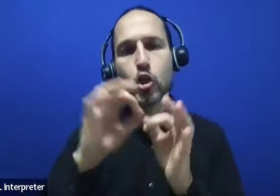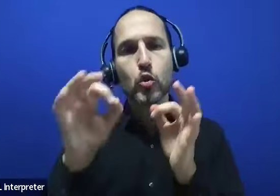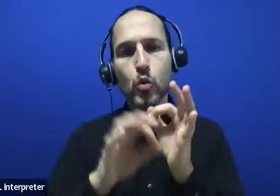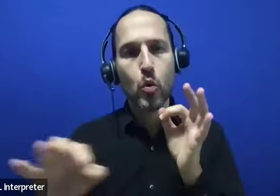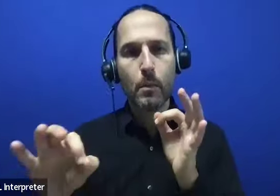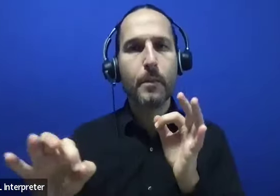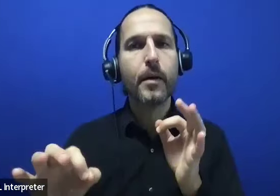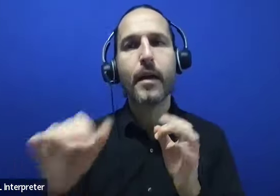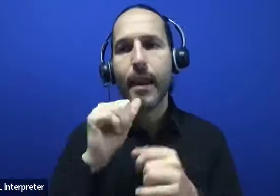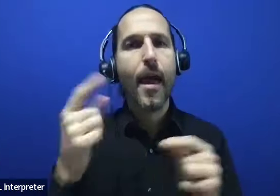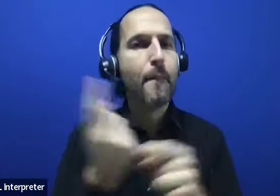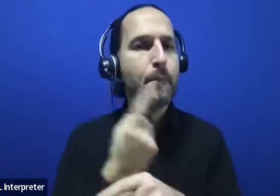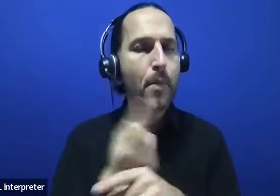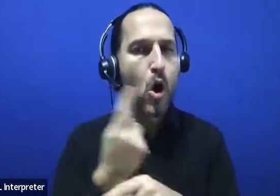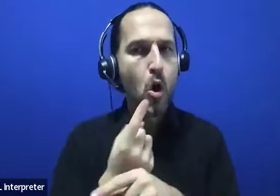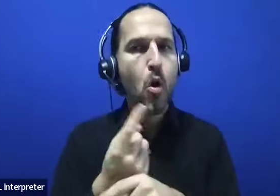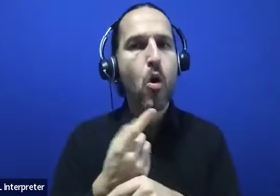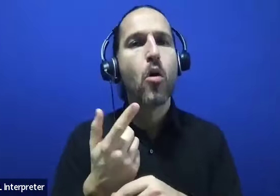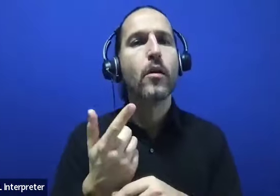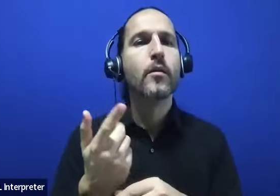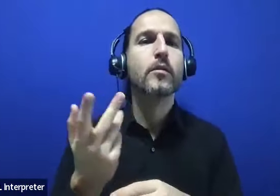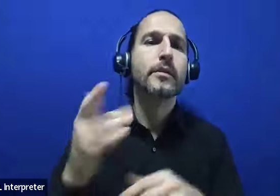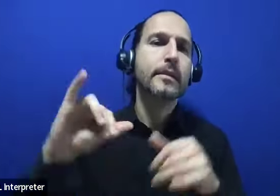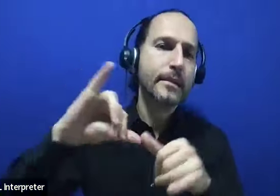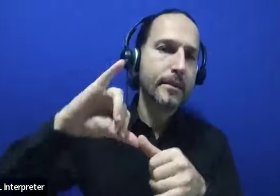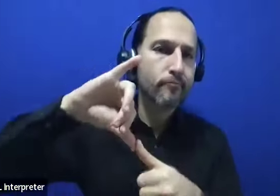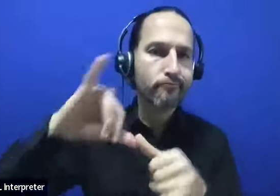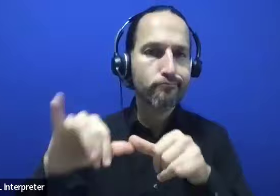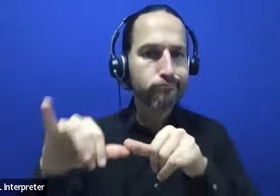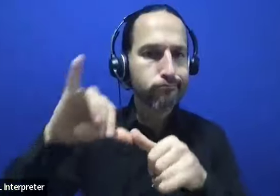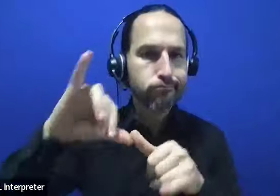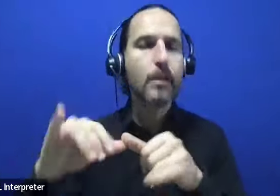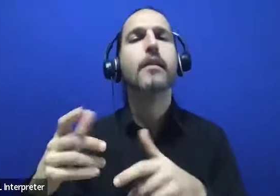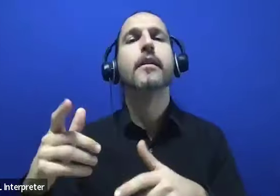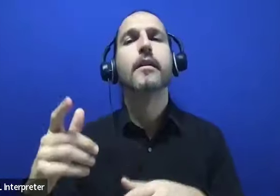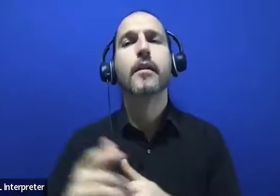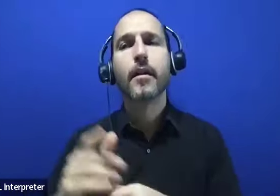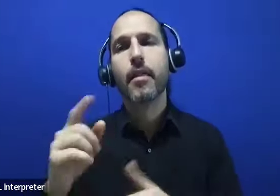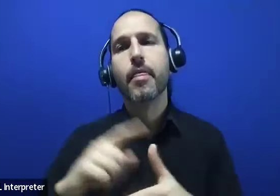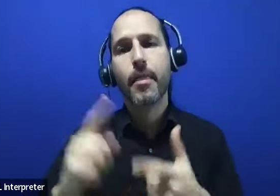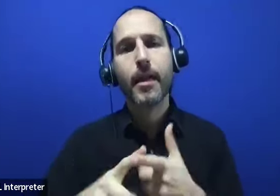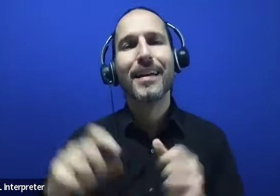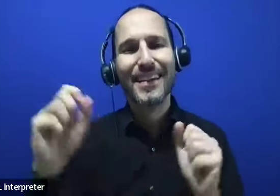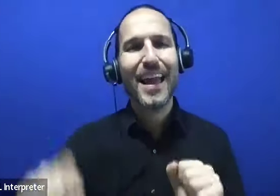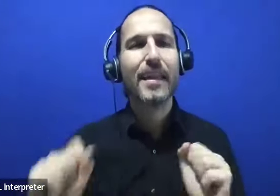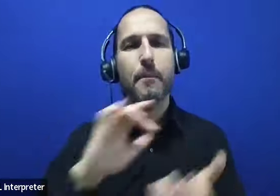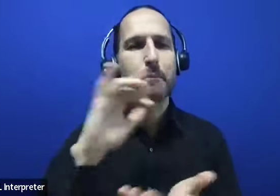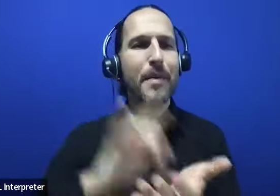aren't in the proper elevation and proper space, and that can lead to chronic middle ear